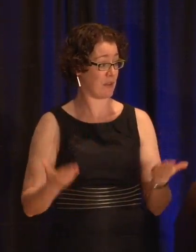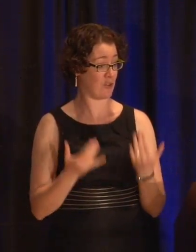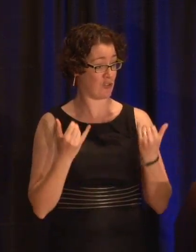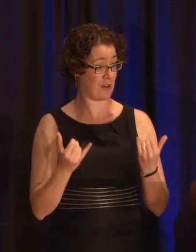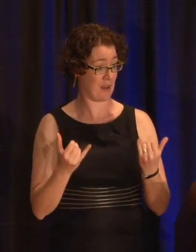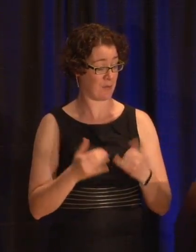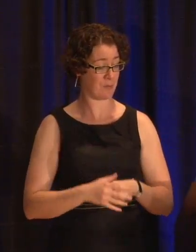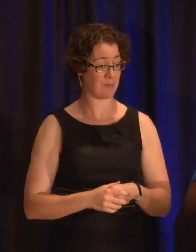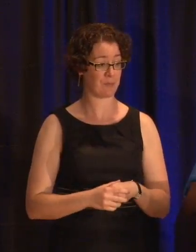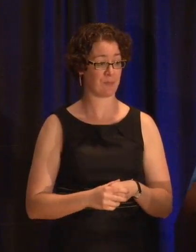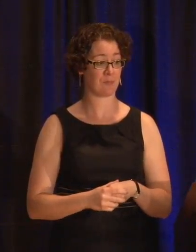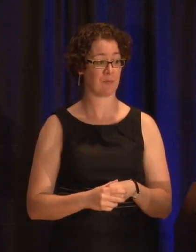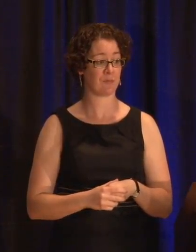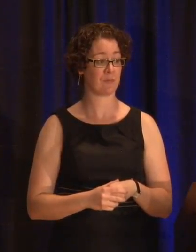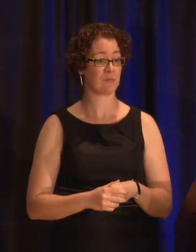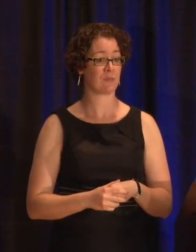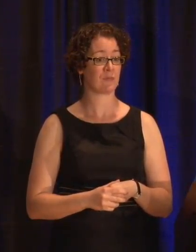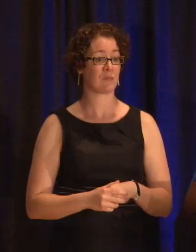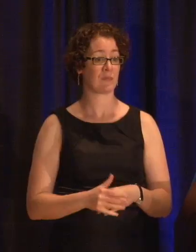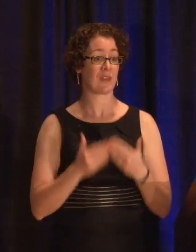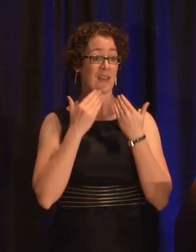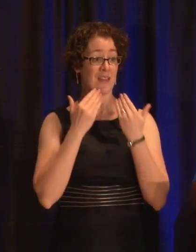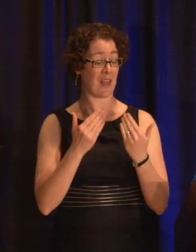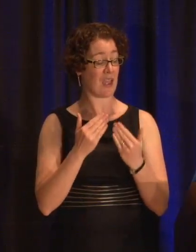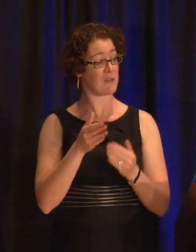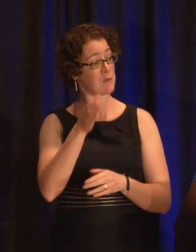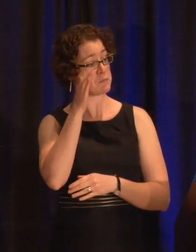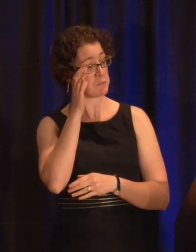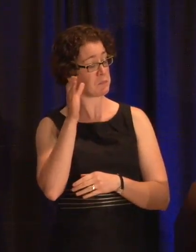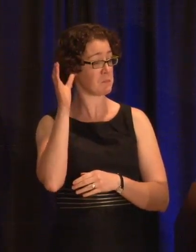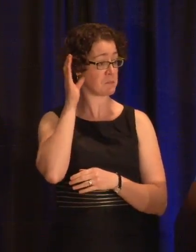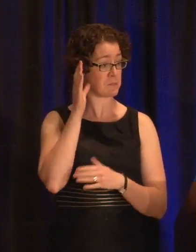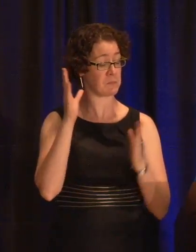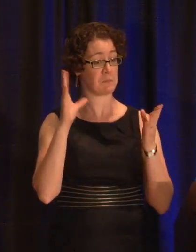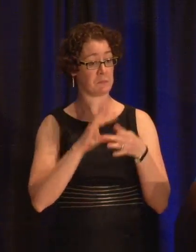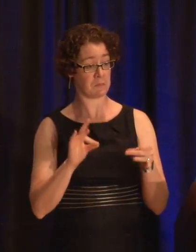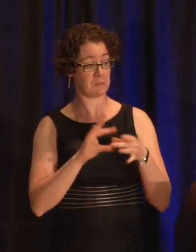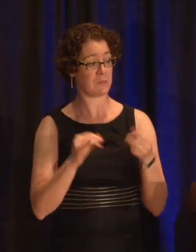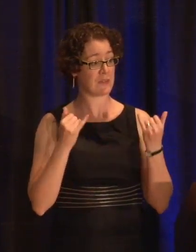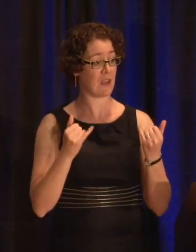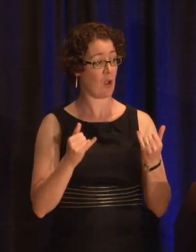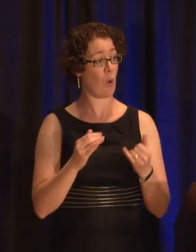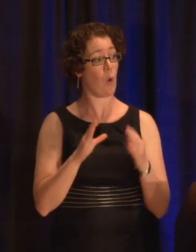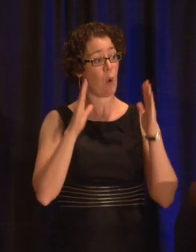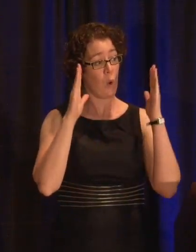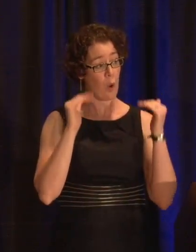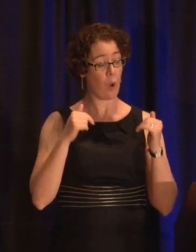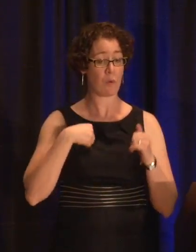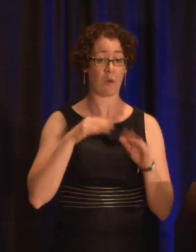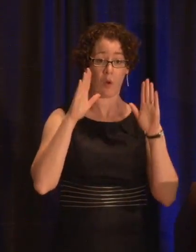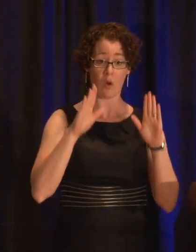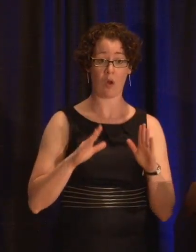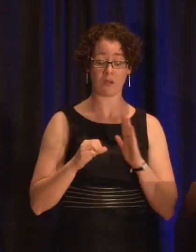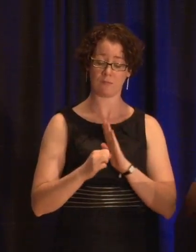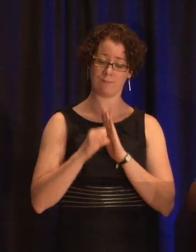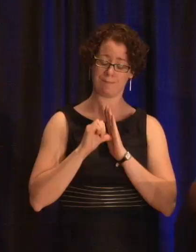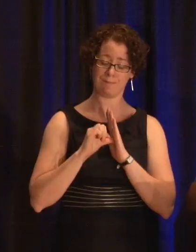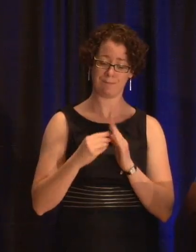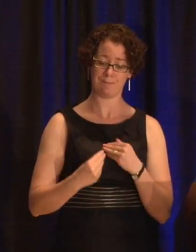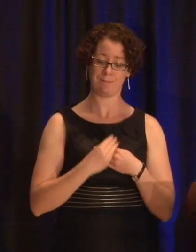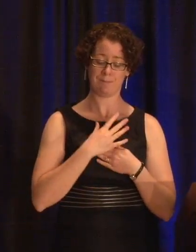today. Thank you for listening to what I have to say, and I can only hope that these words will have a lasting impression on you.